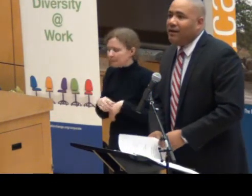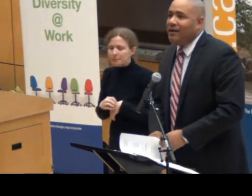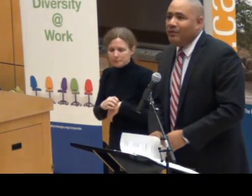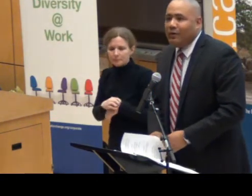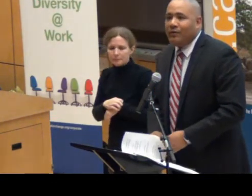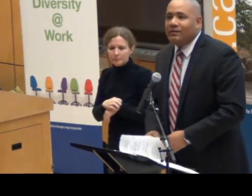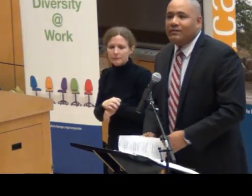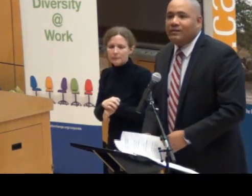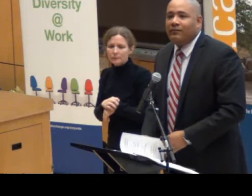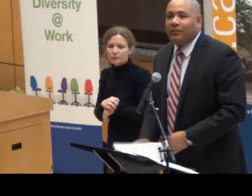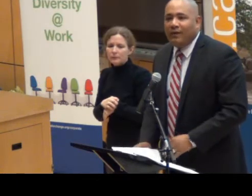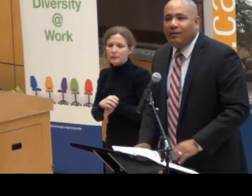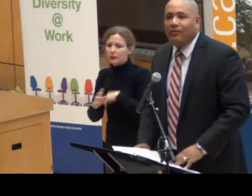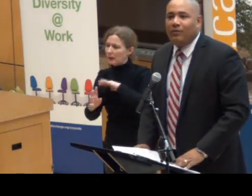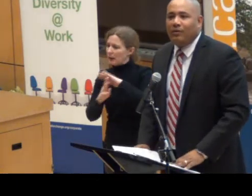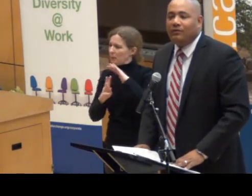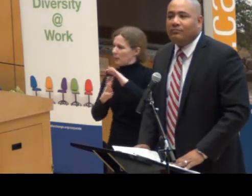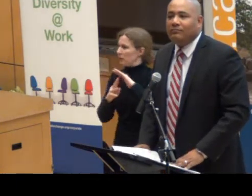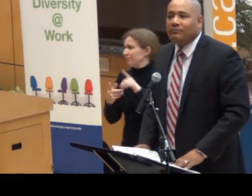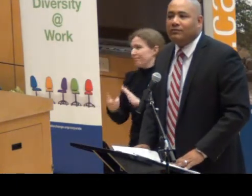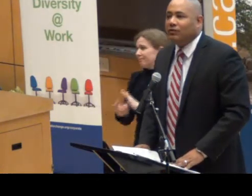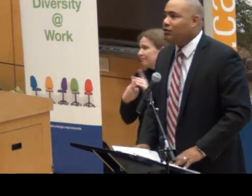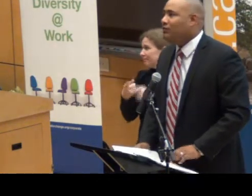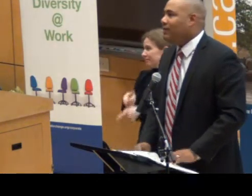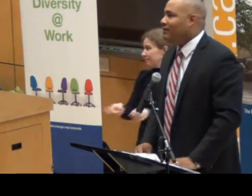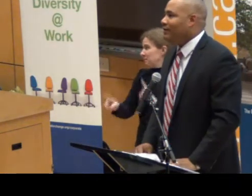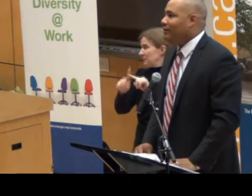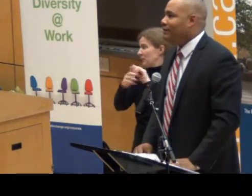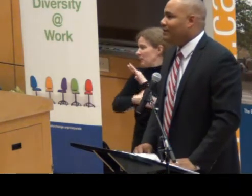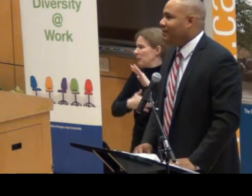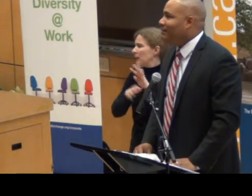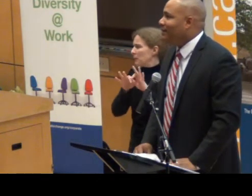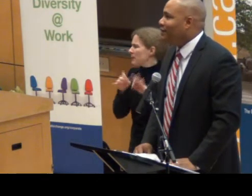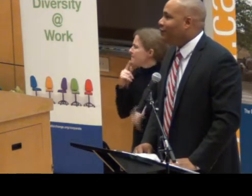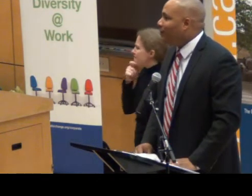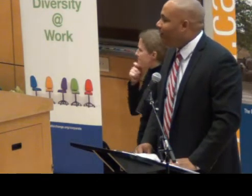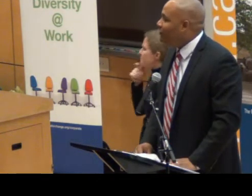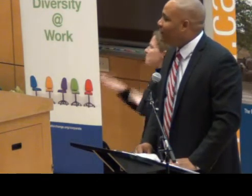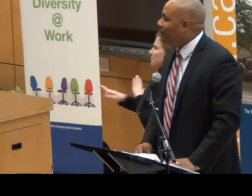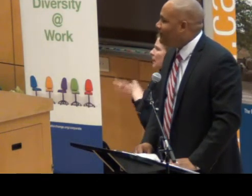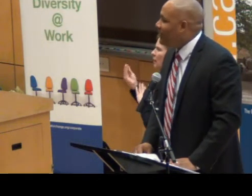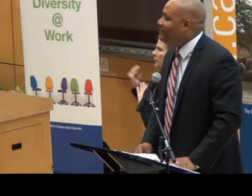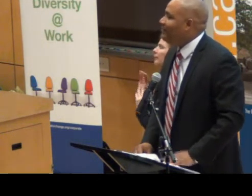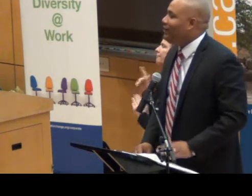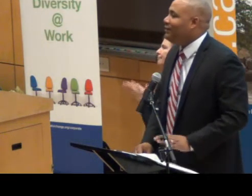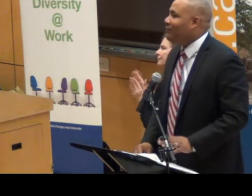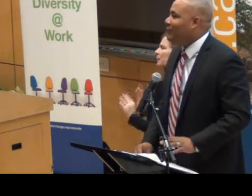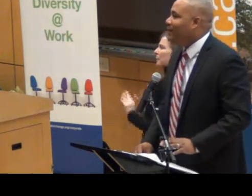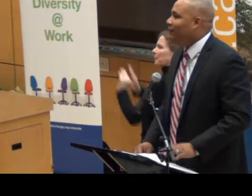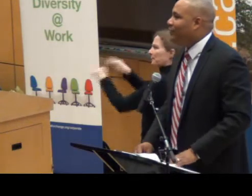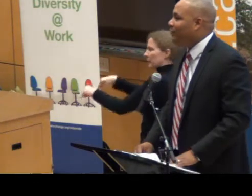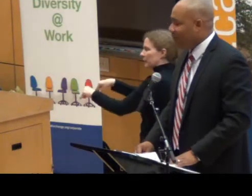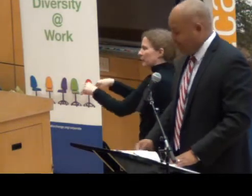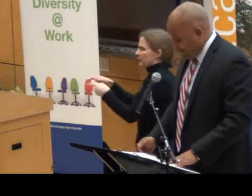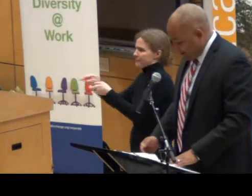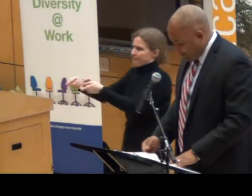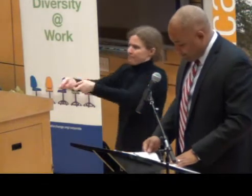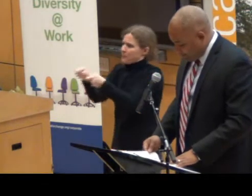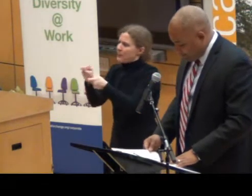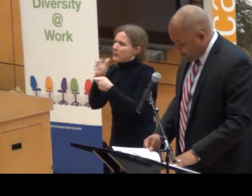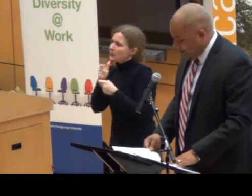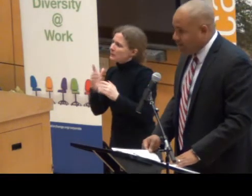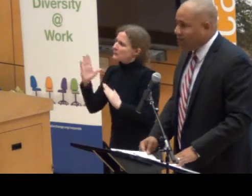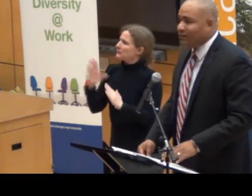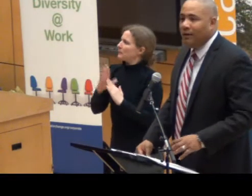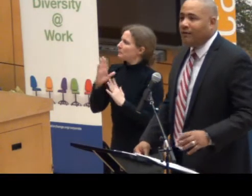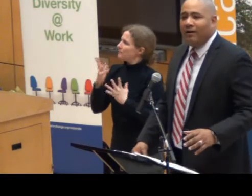need immigrants from around the world to choose Ontario as a destination. We want to attract the best and brightest from around the world.